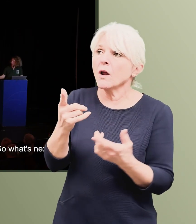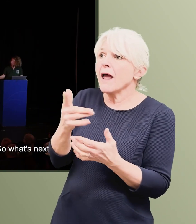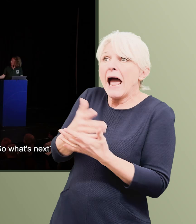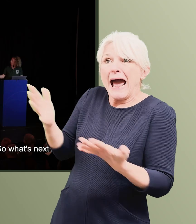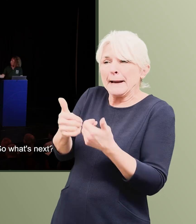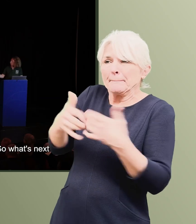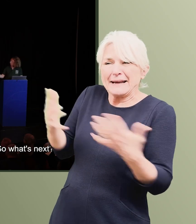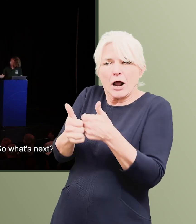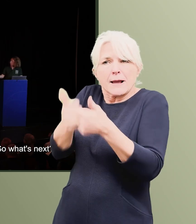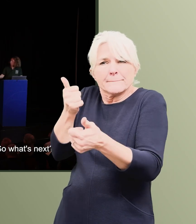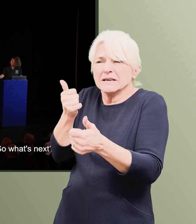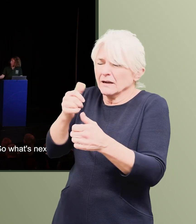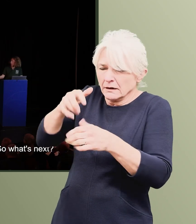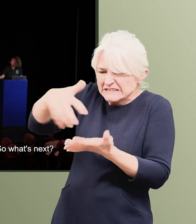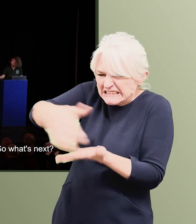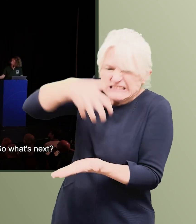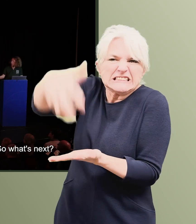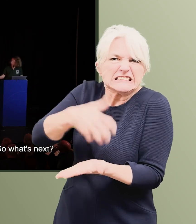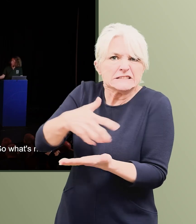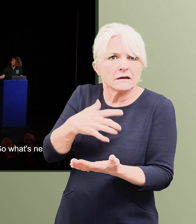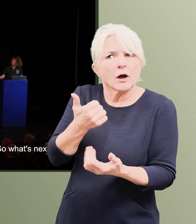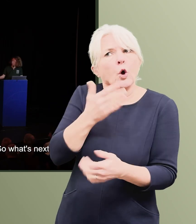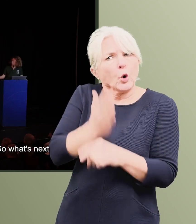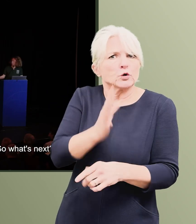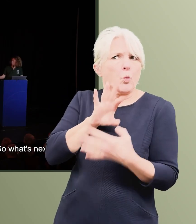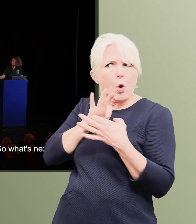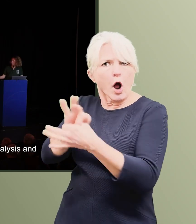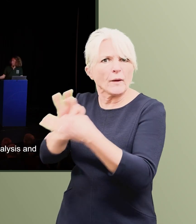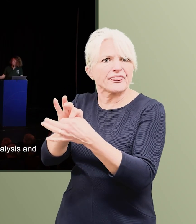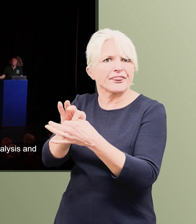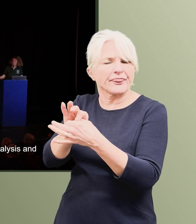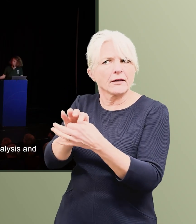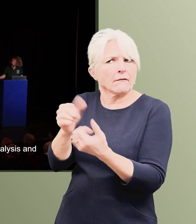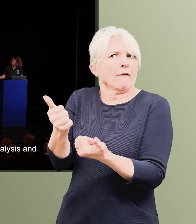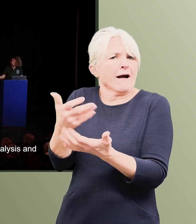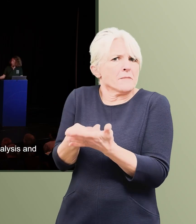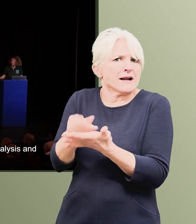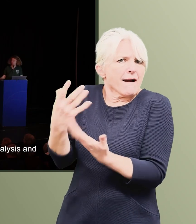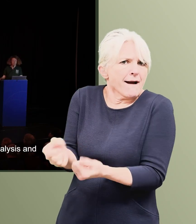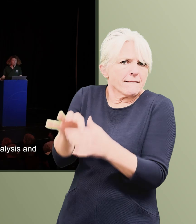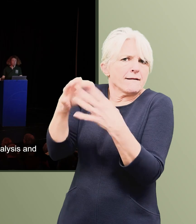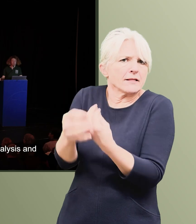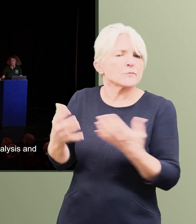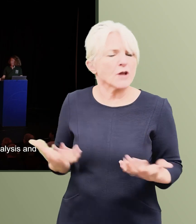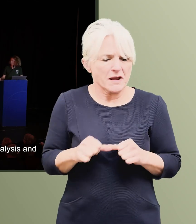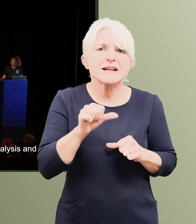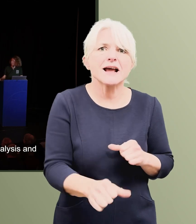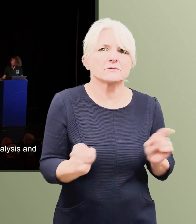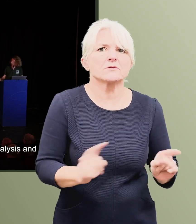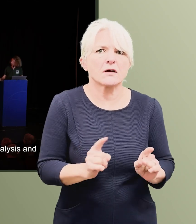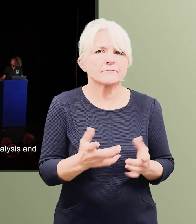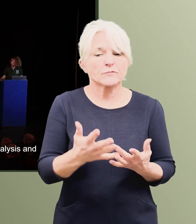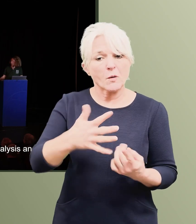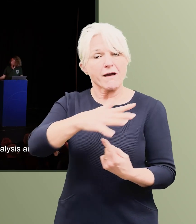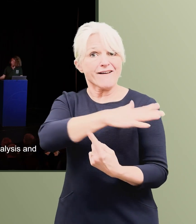in the future. So what's next? Well, the environmental processing is mostly done. The C14 is